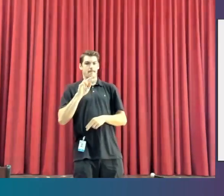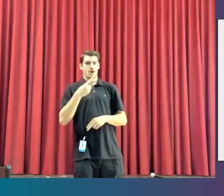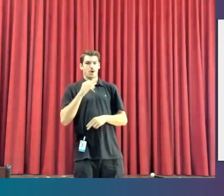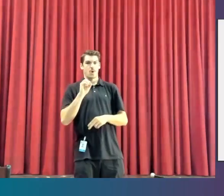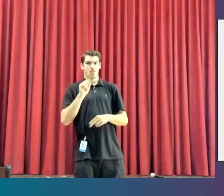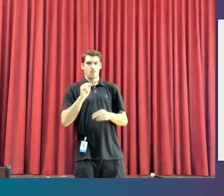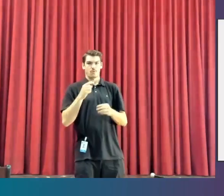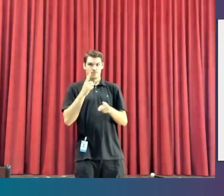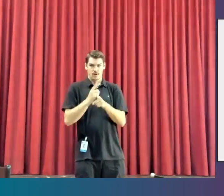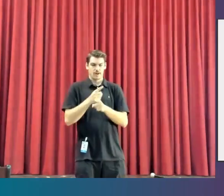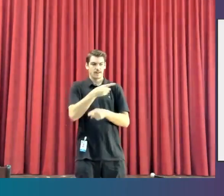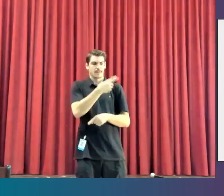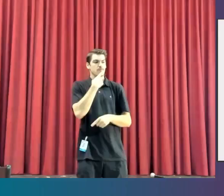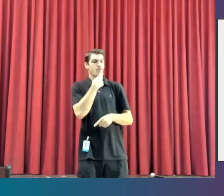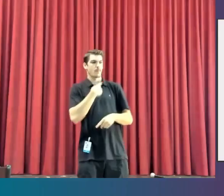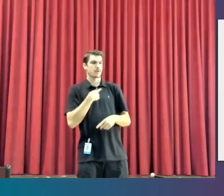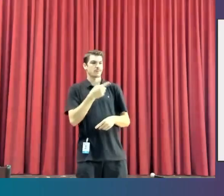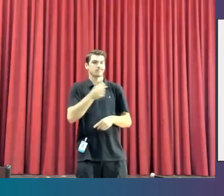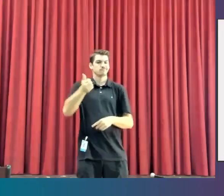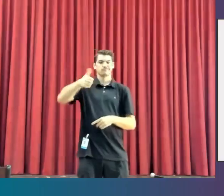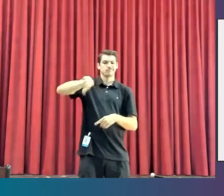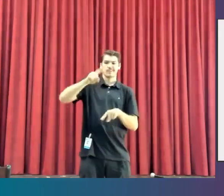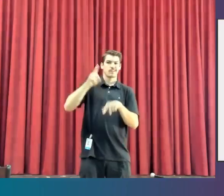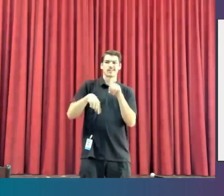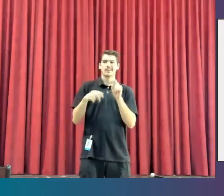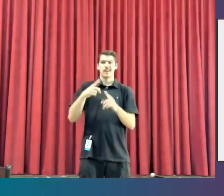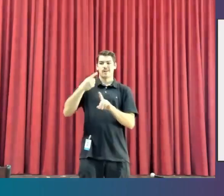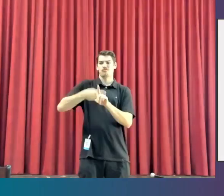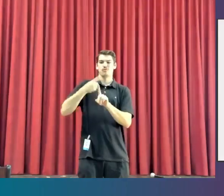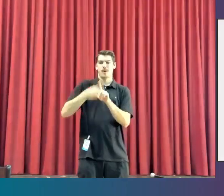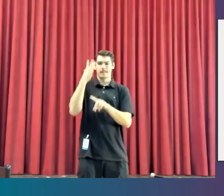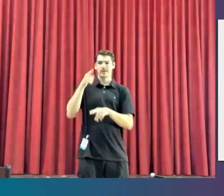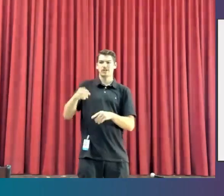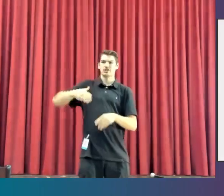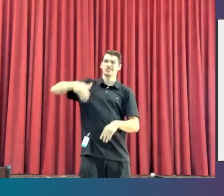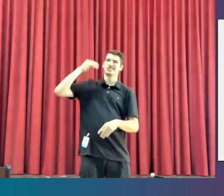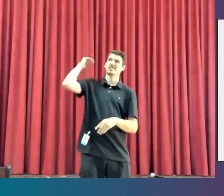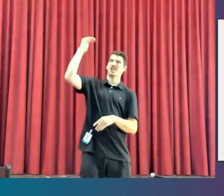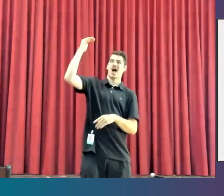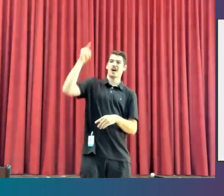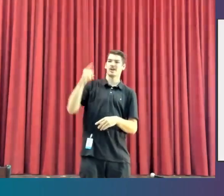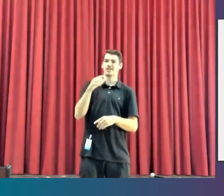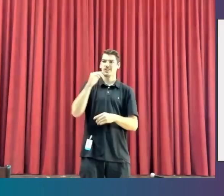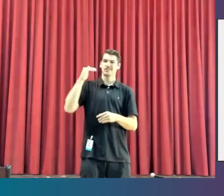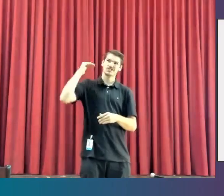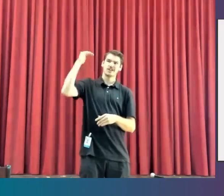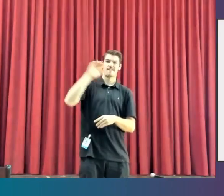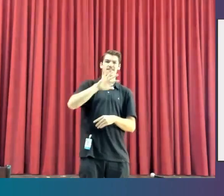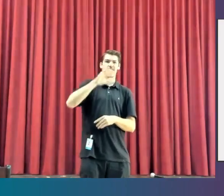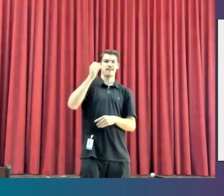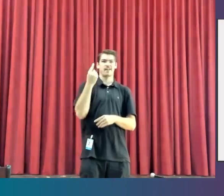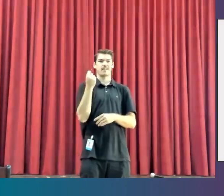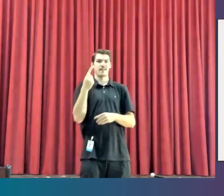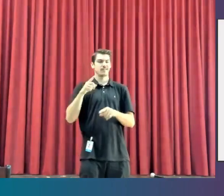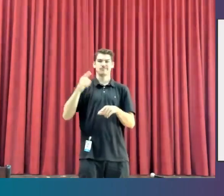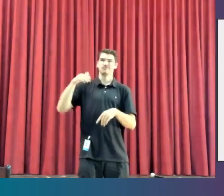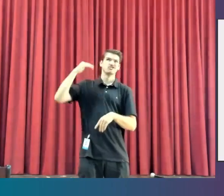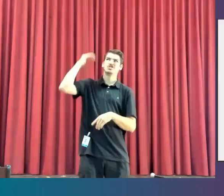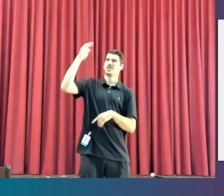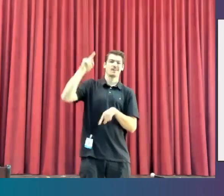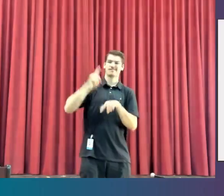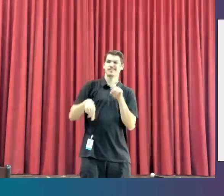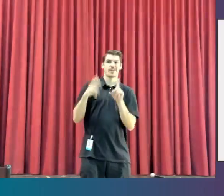Margot, I'm not gonna rent to you because you're too tall, right? I'm 5'11", and they said, I'm not gonna rent to you because you're too tall. It's